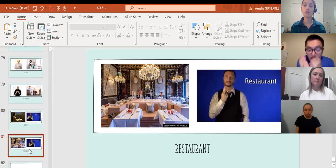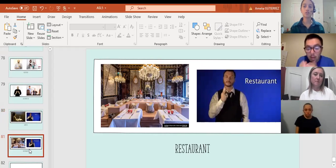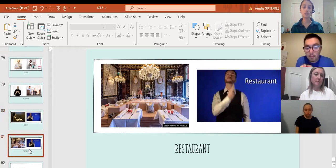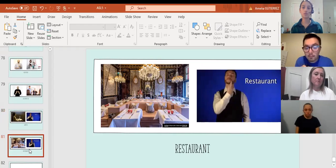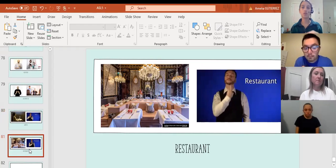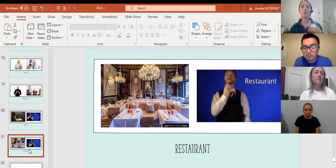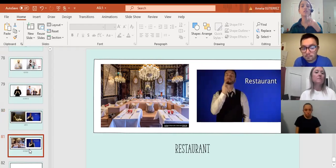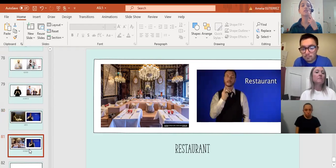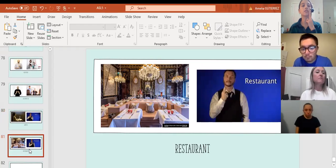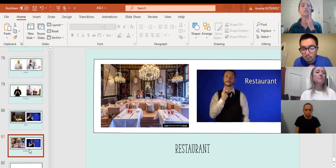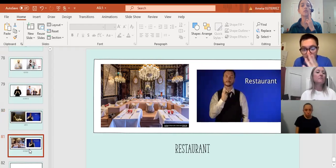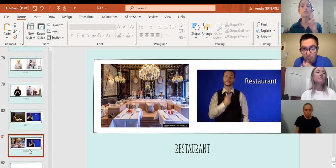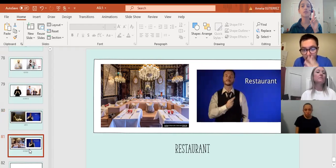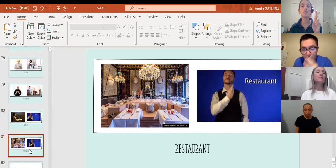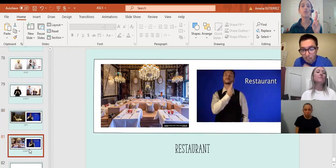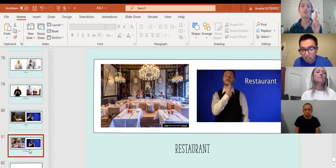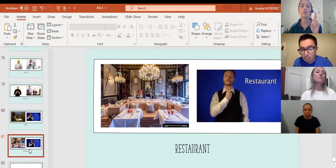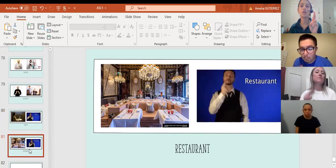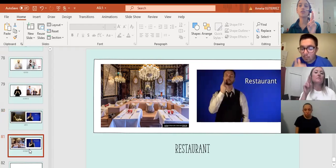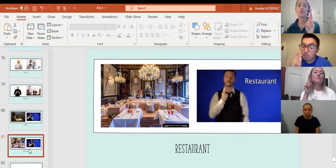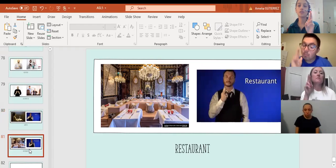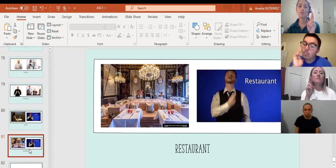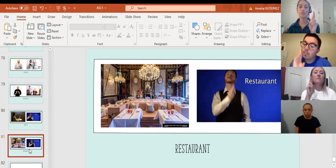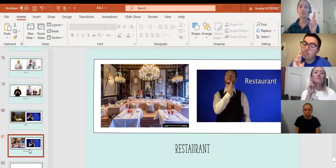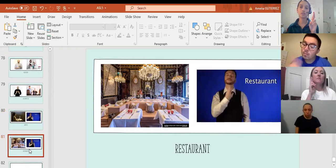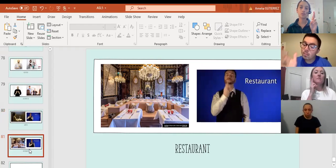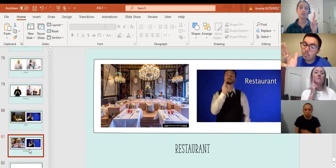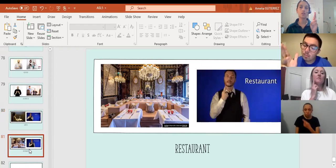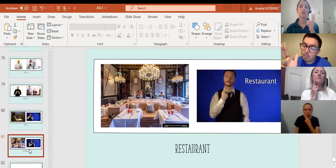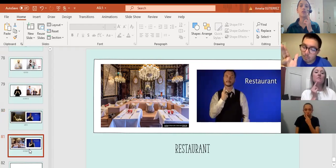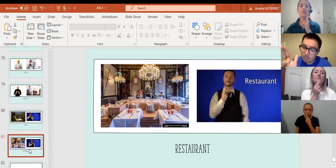A restaurant, so with R,